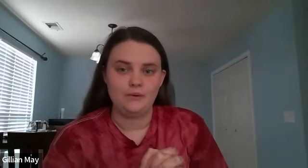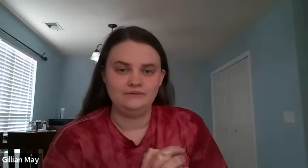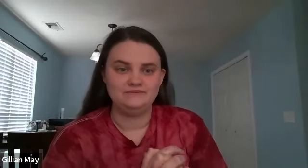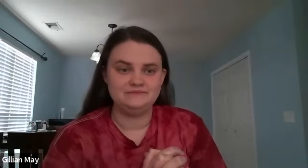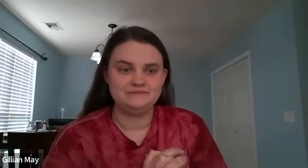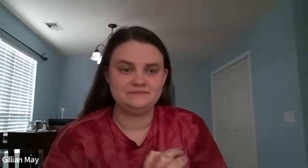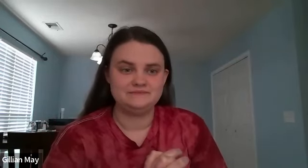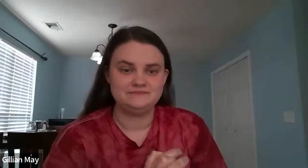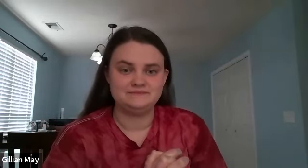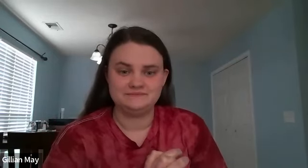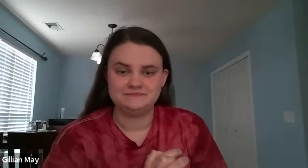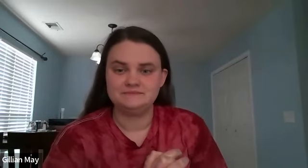O.